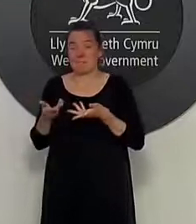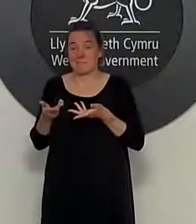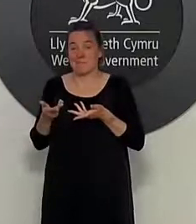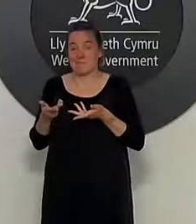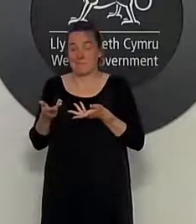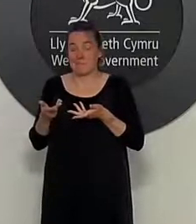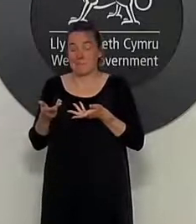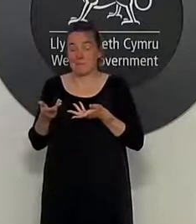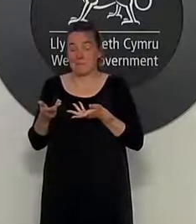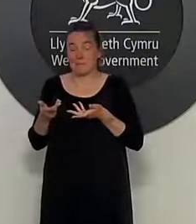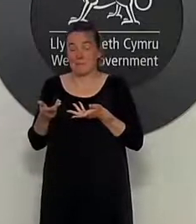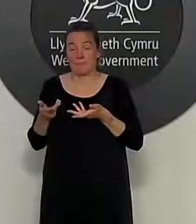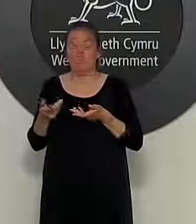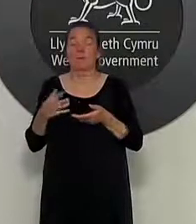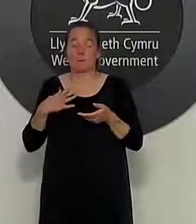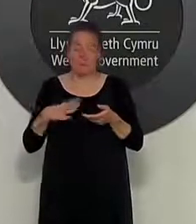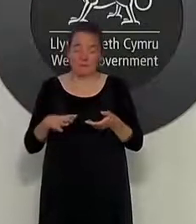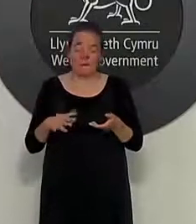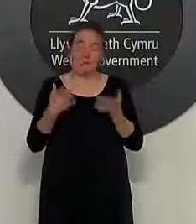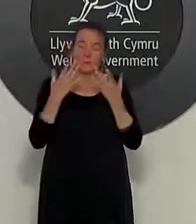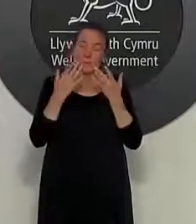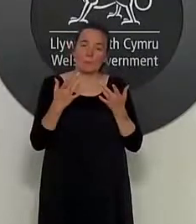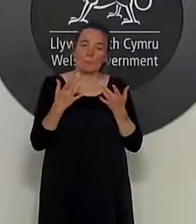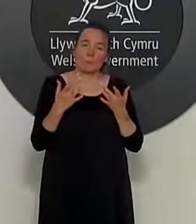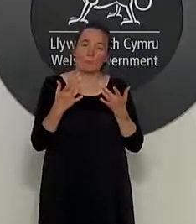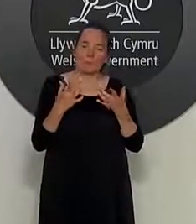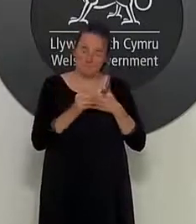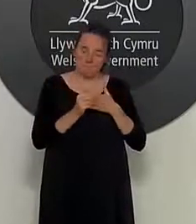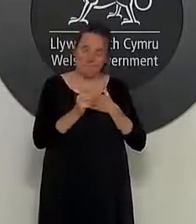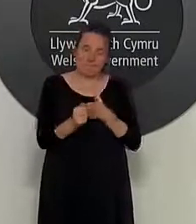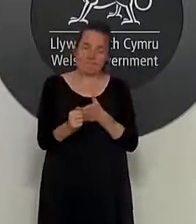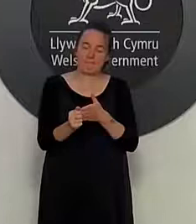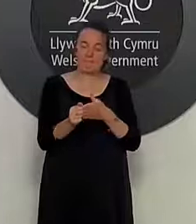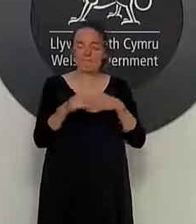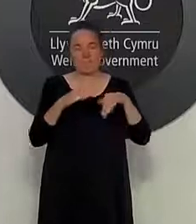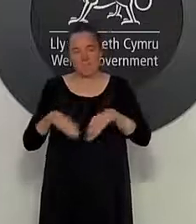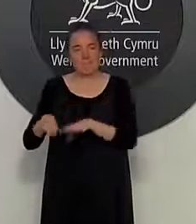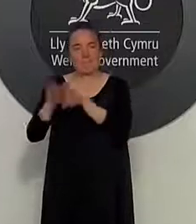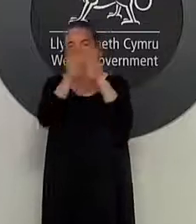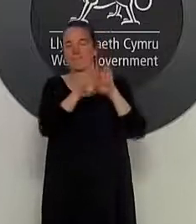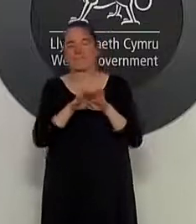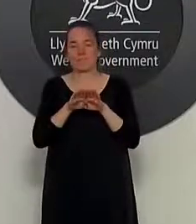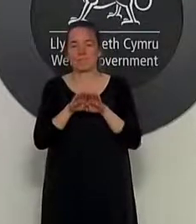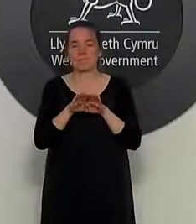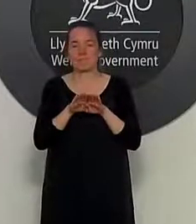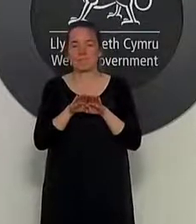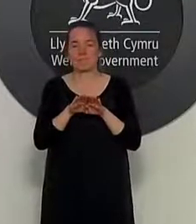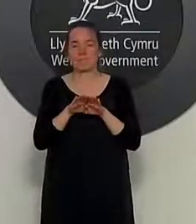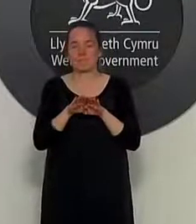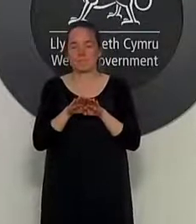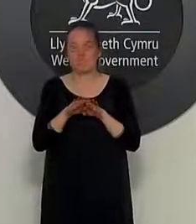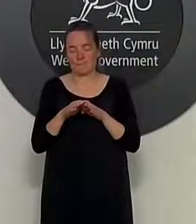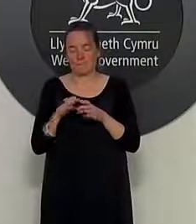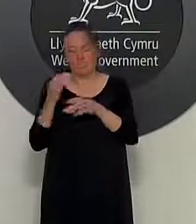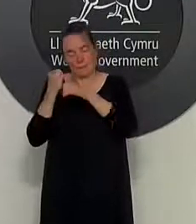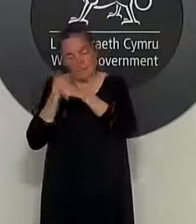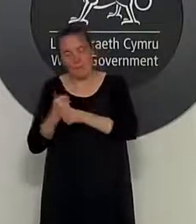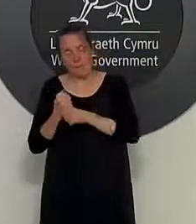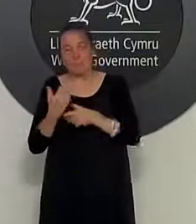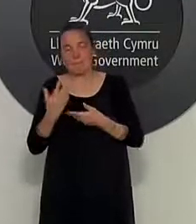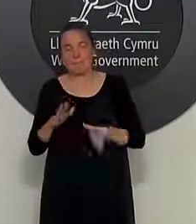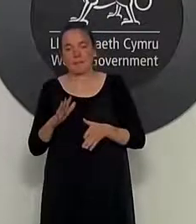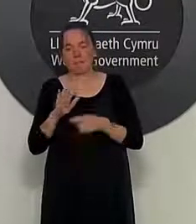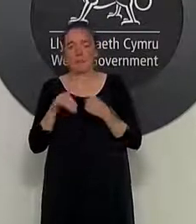to show leadership at a national level. And we're committed to focusing on some of those